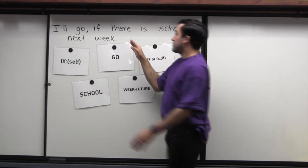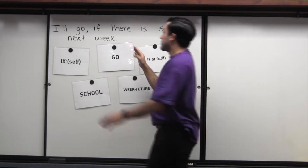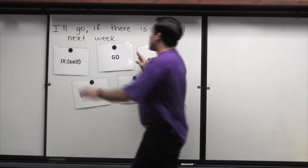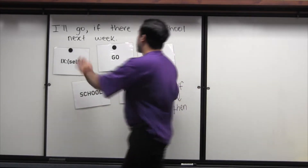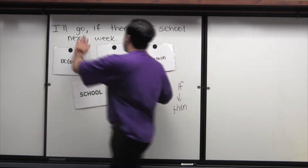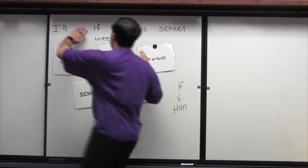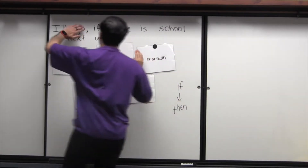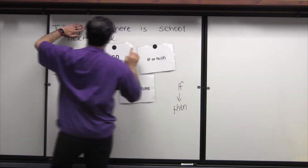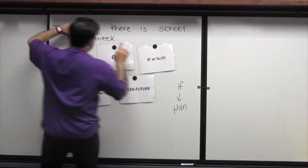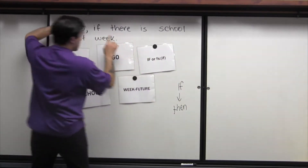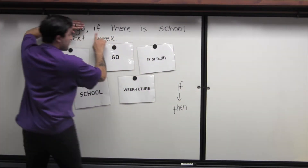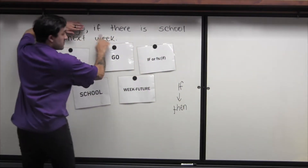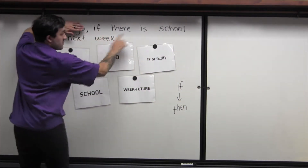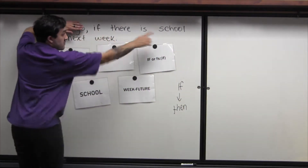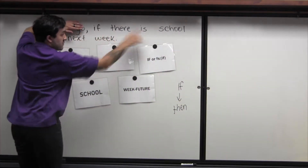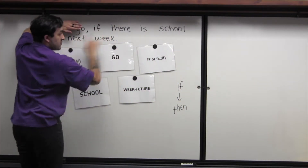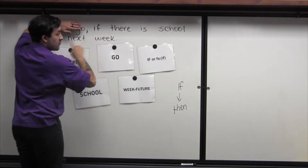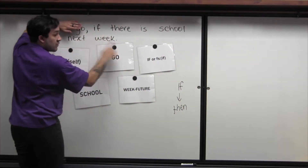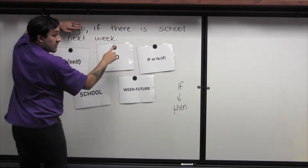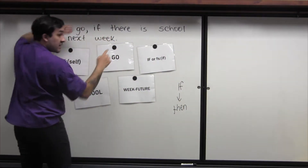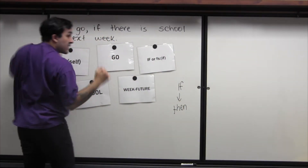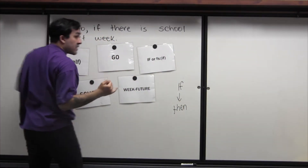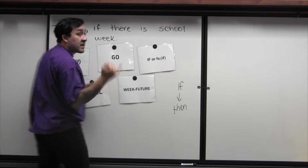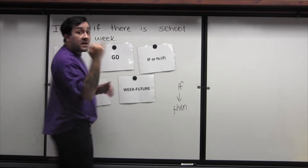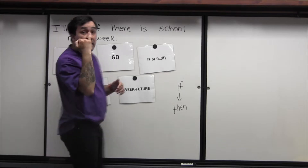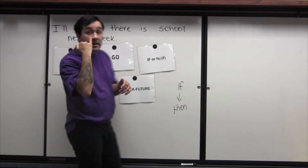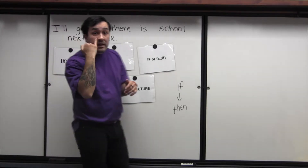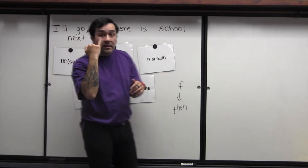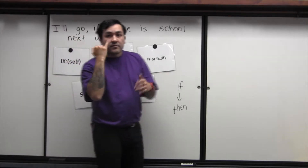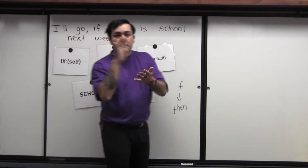source. So if there is school next week,